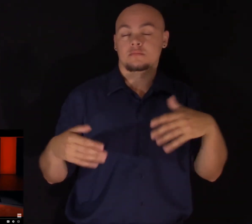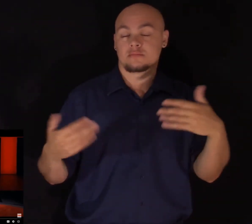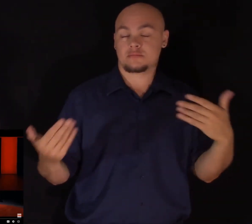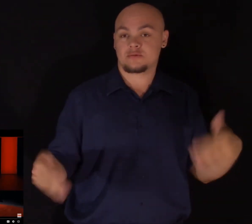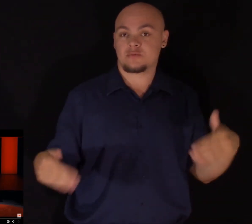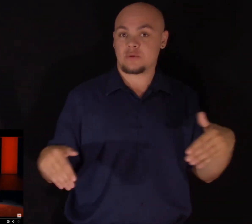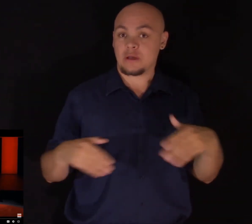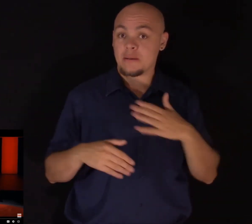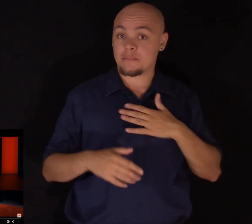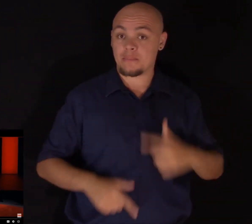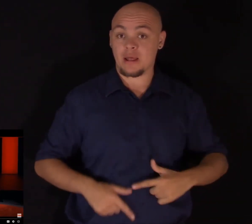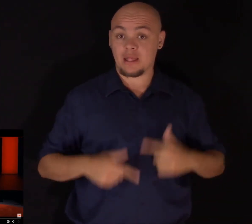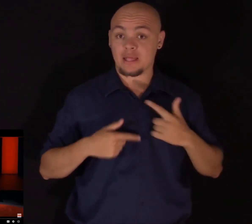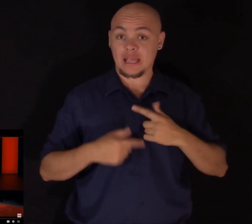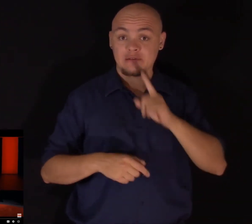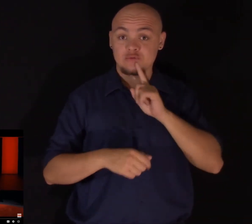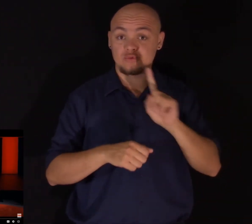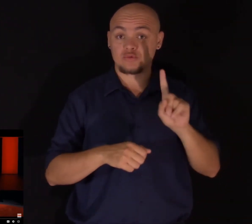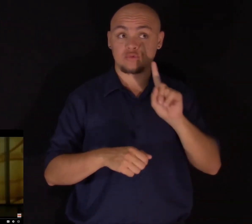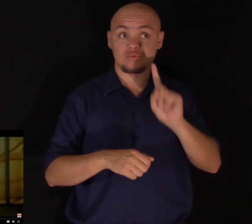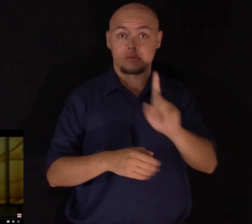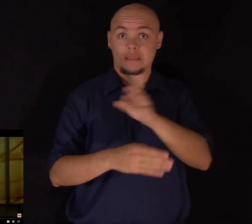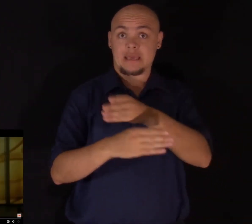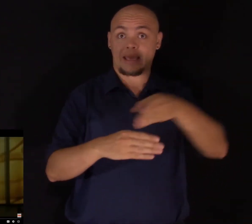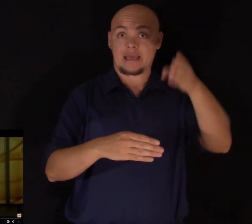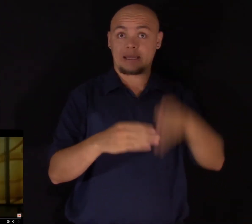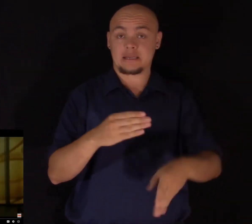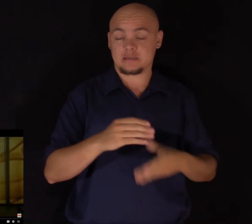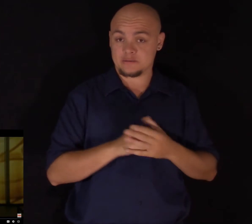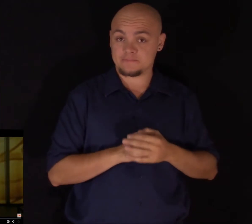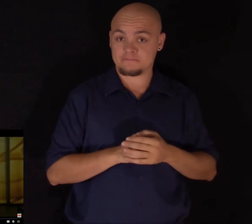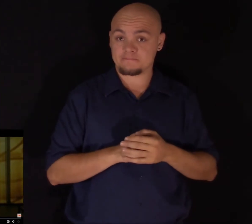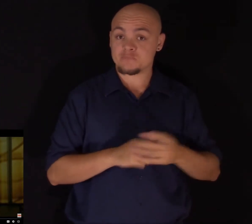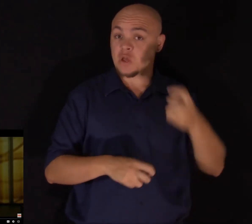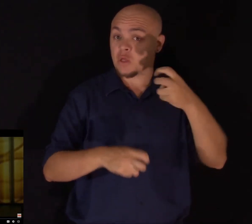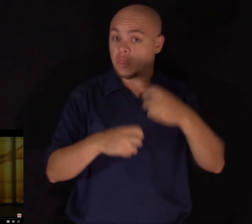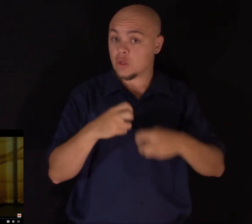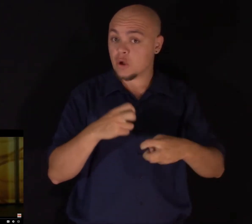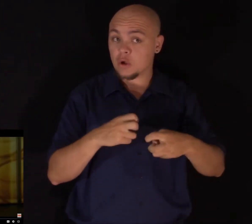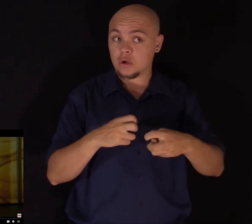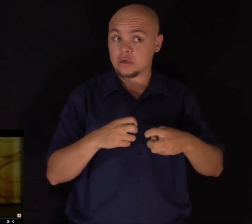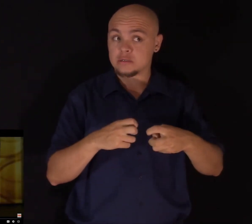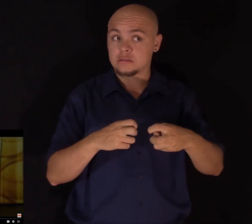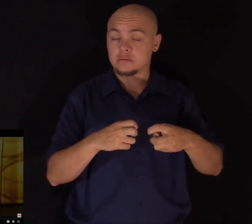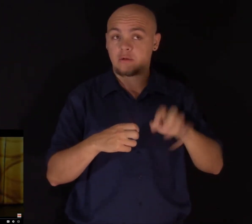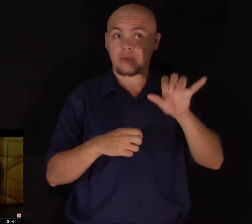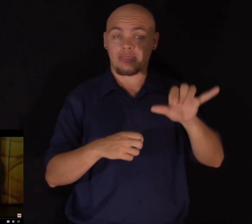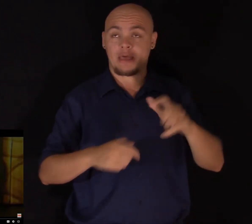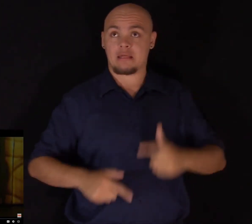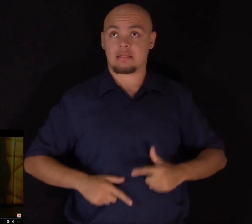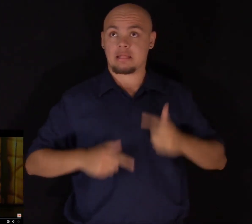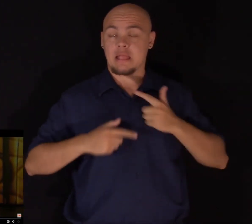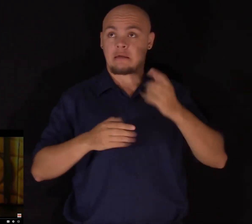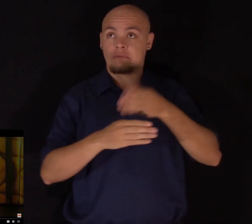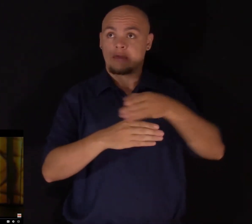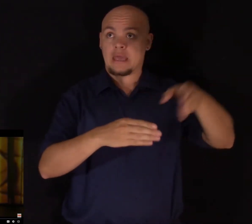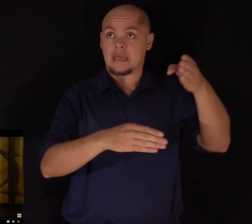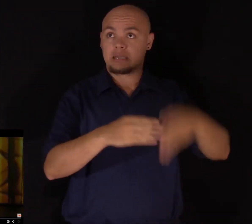And my life did end when that happened. And maybe the hardest part about my life ending is